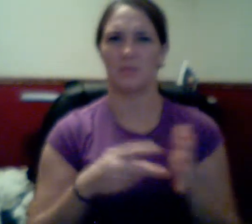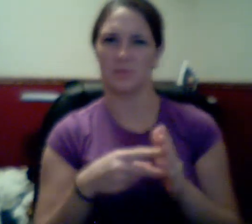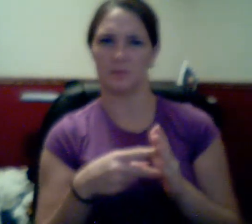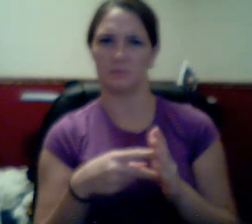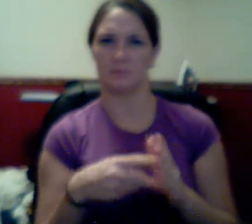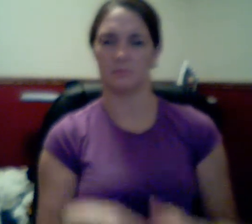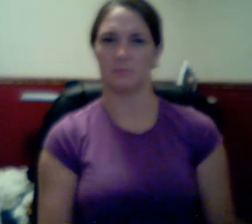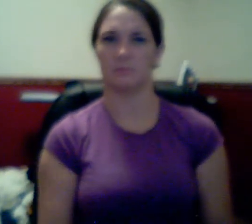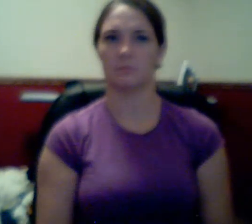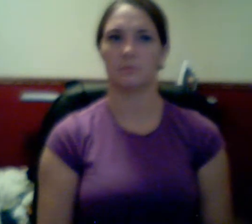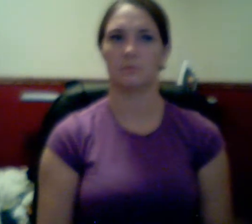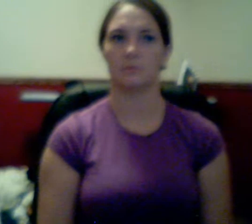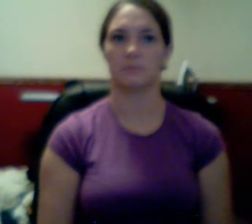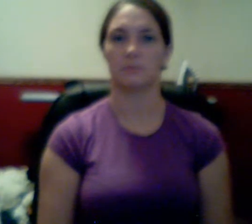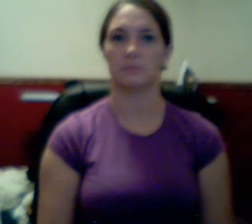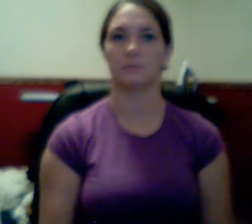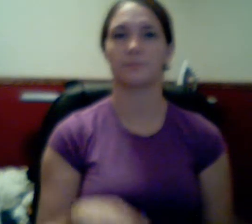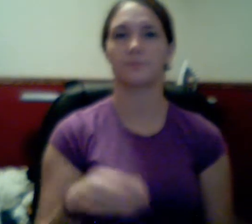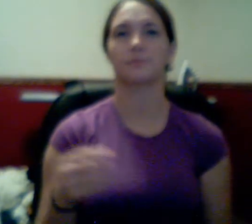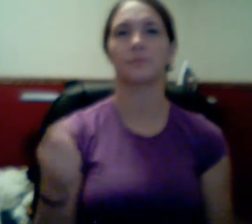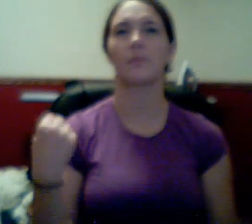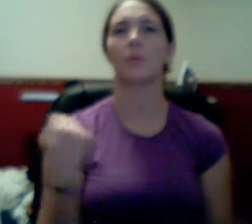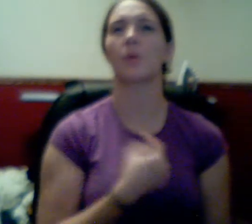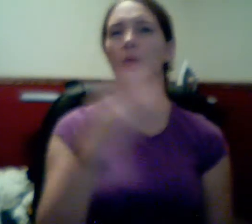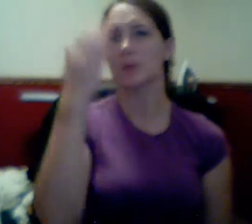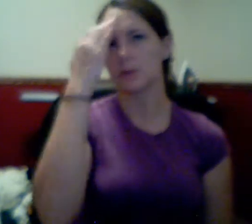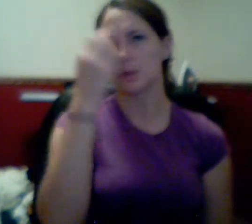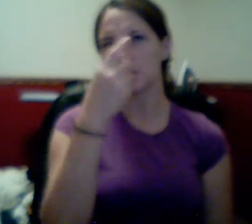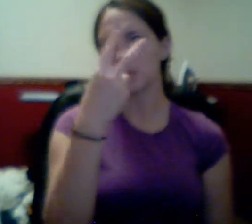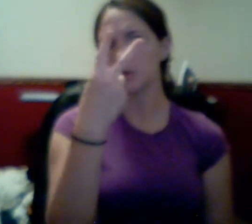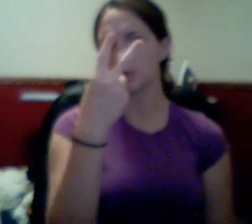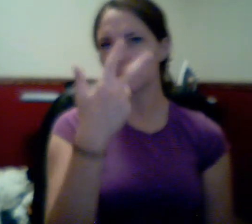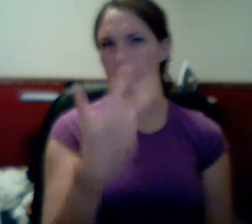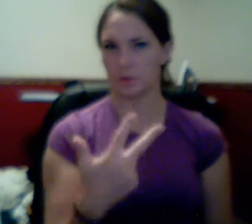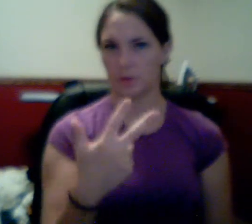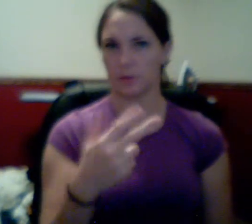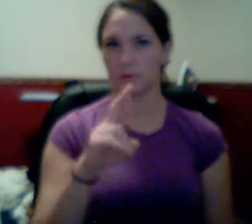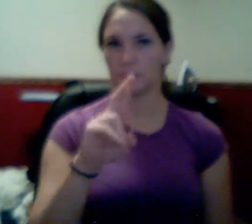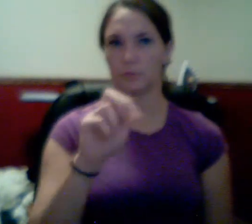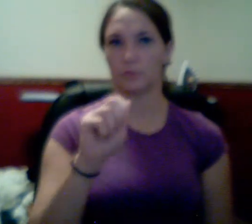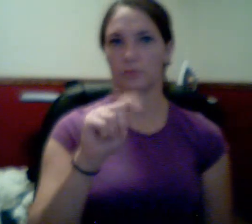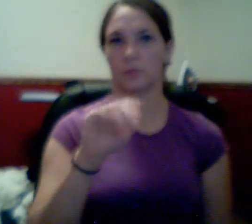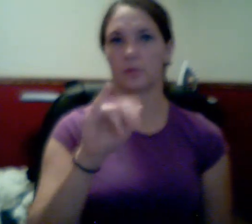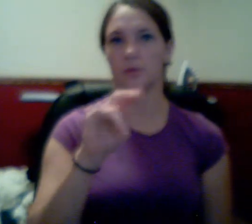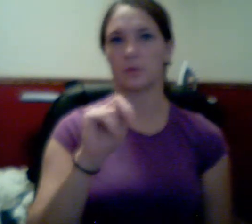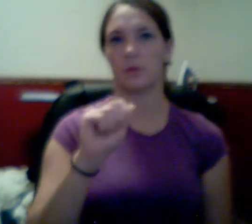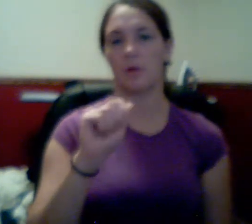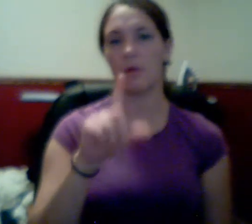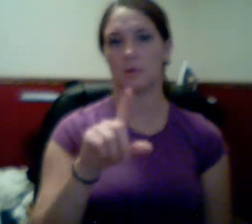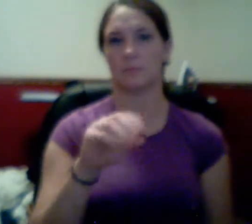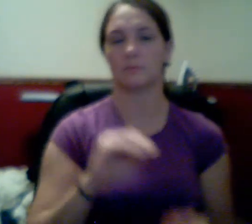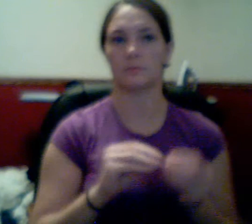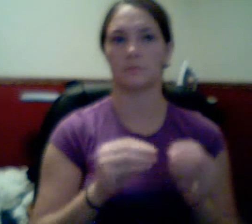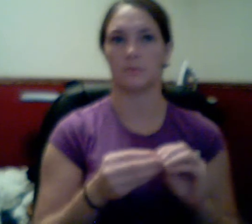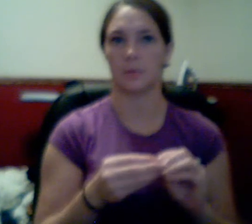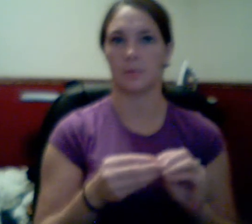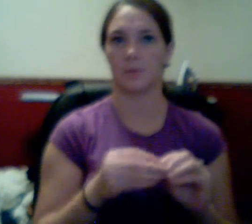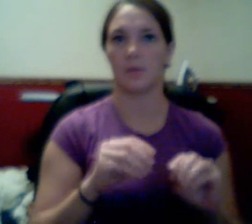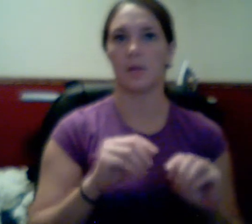Well, we know 2/3 is a rational number because it can be represented by an integer divided by an integer. I